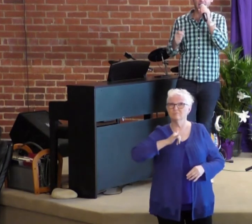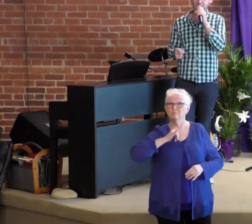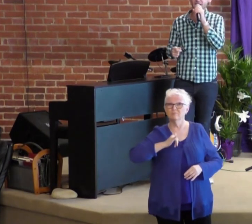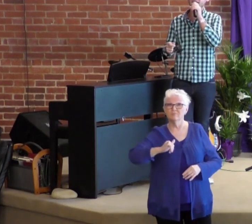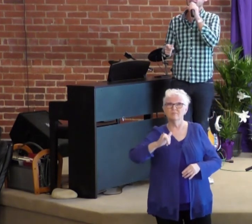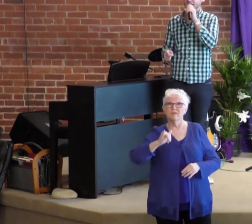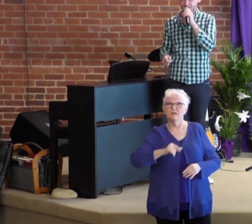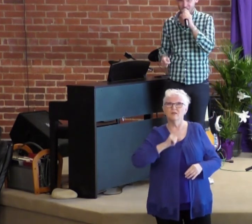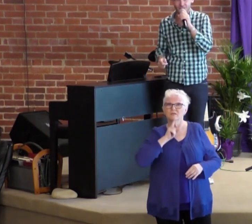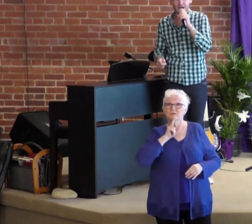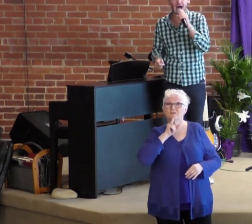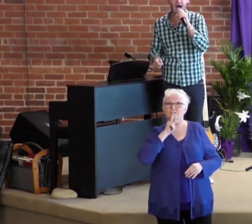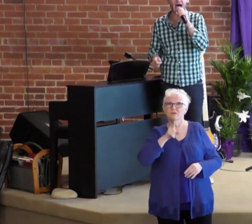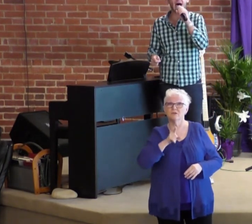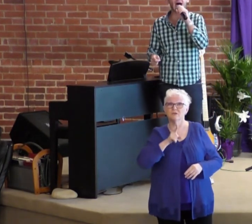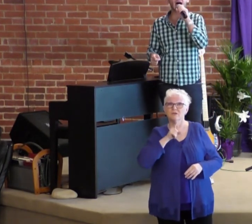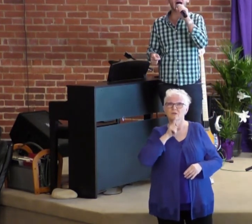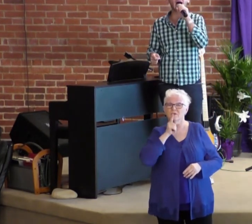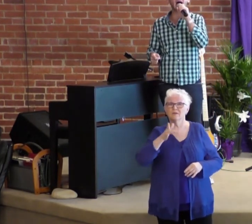surely be